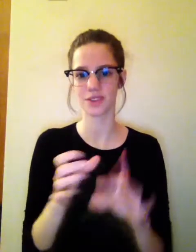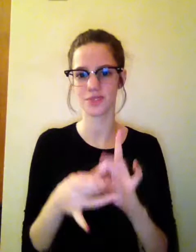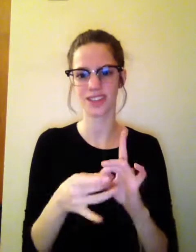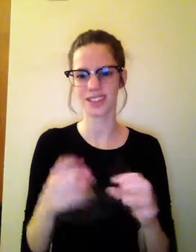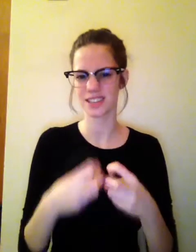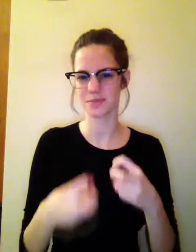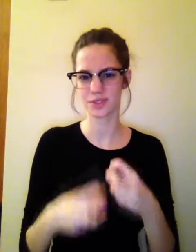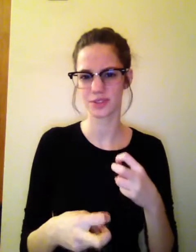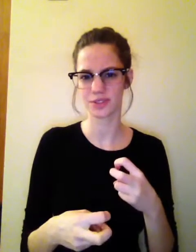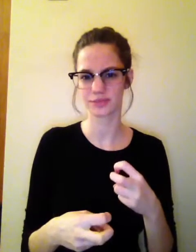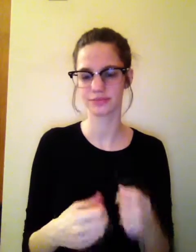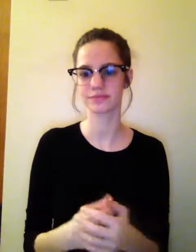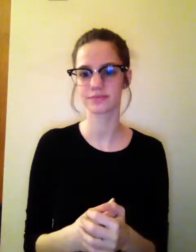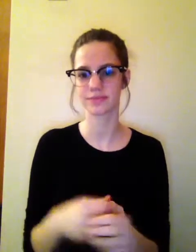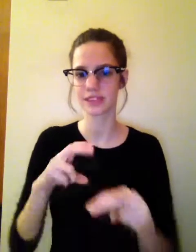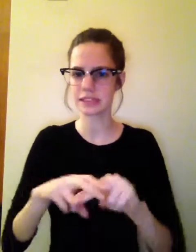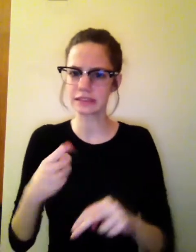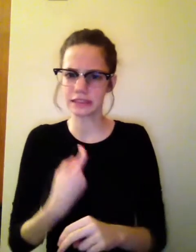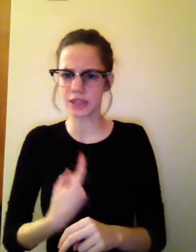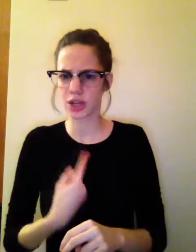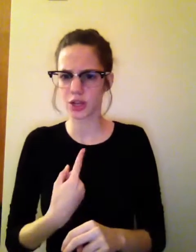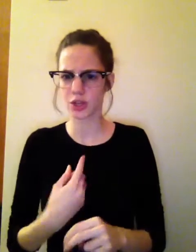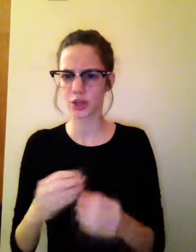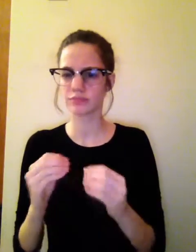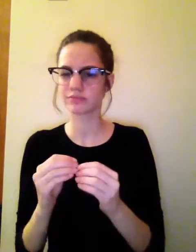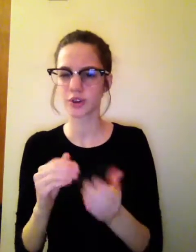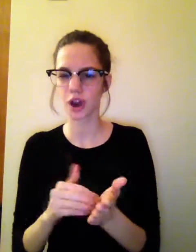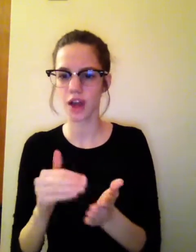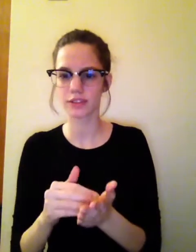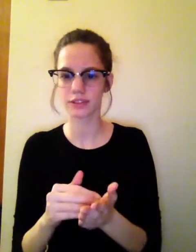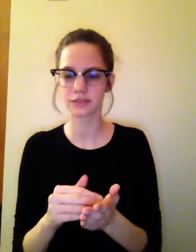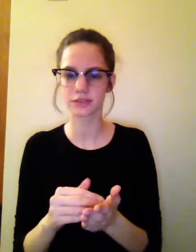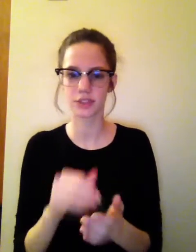time alone. You don't take care of yourself or care how you look. You